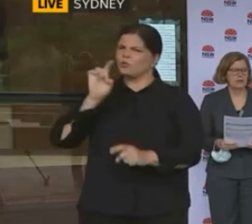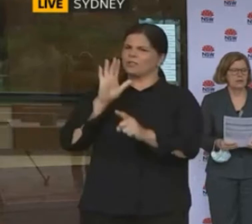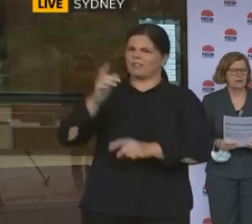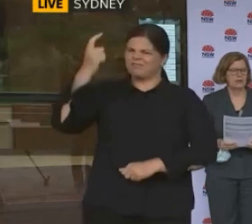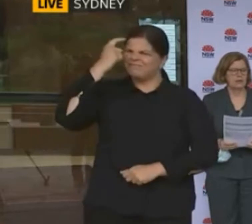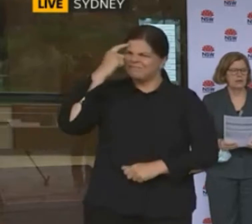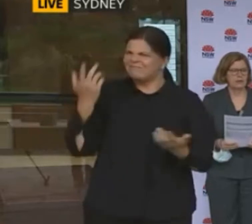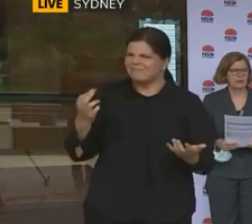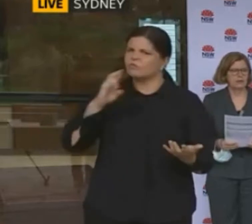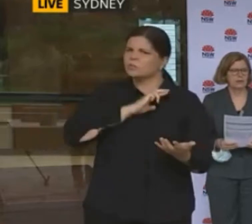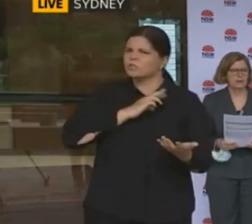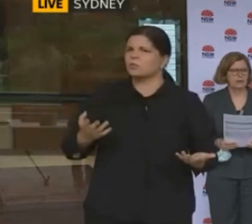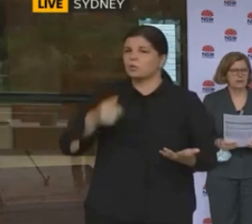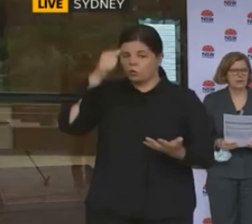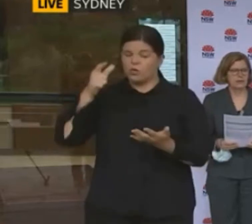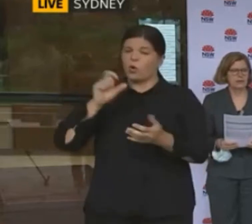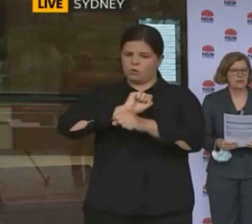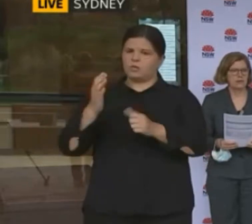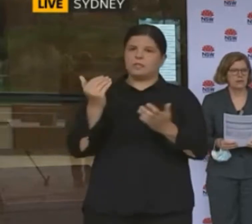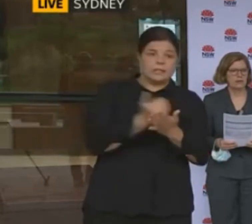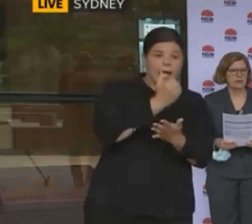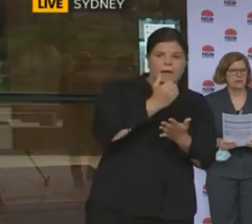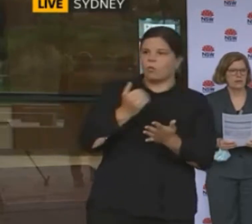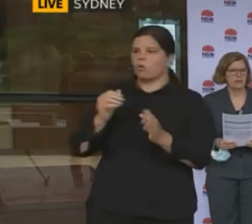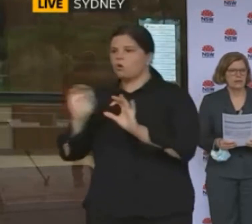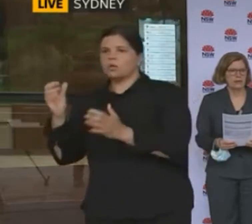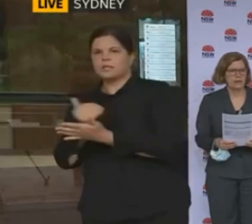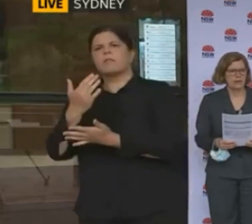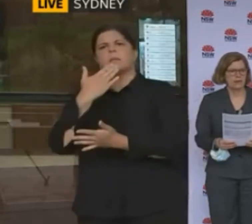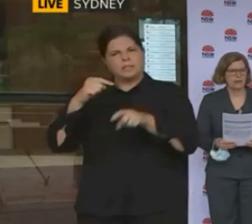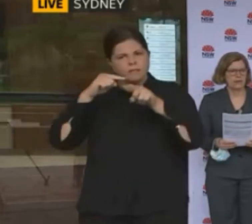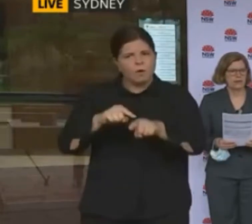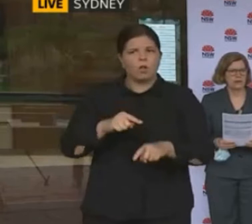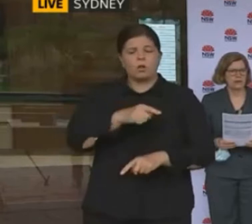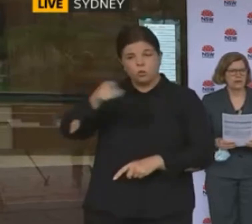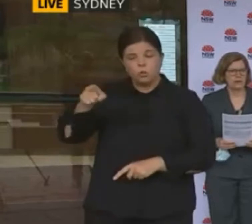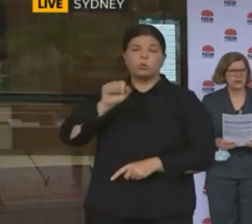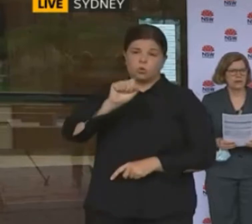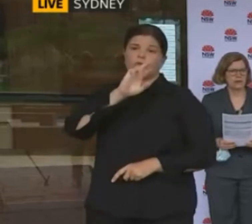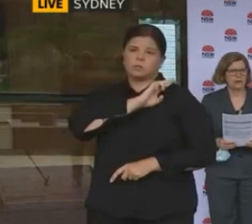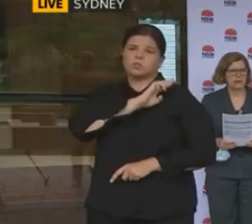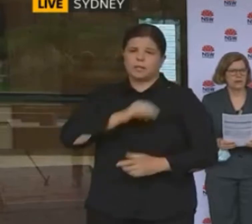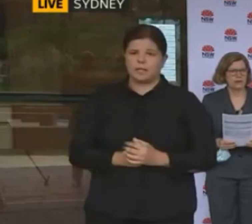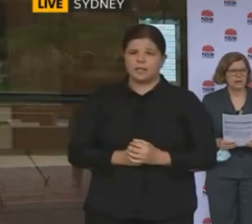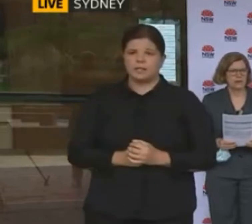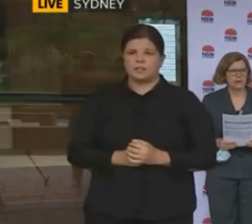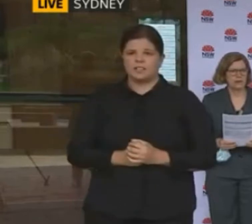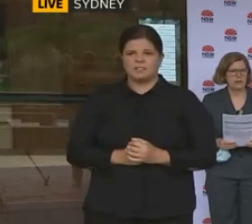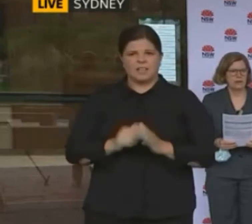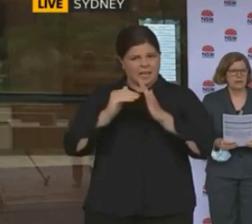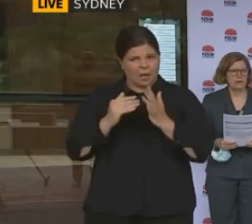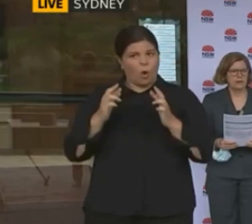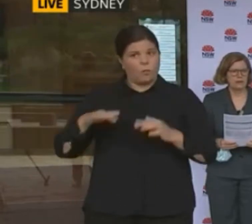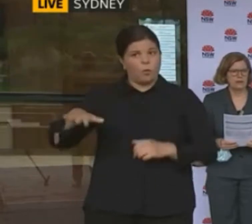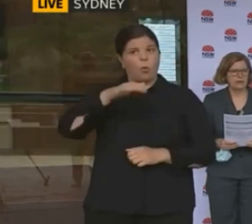of us know by now what is COVID safe and what isn't. Hopefully everybody is very clear now on what the restrictions are for New Year's Eve and